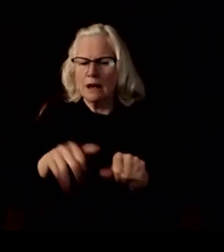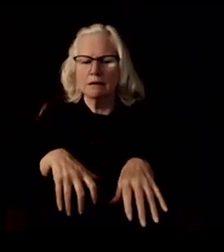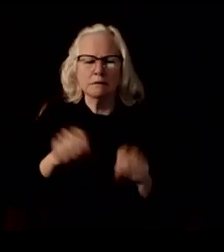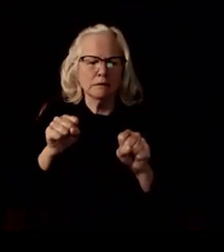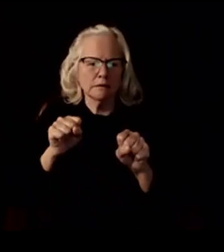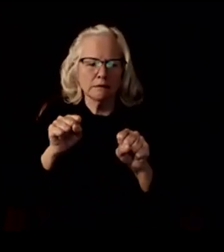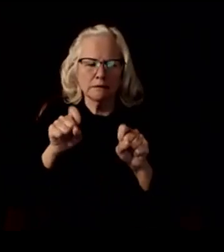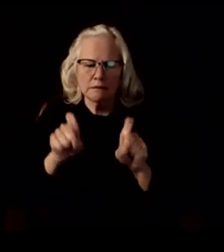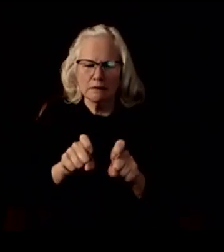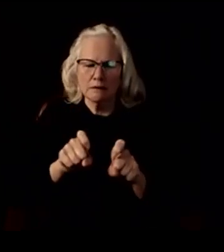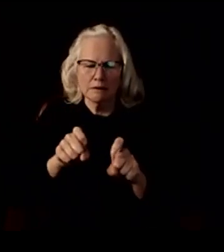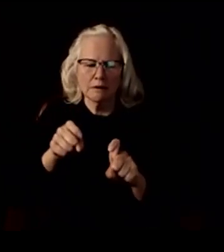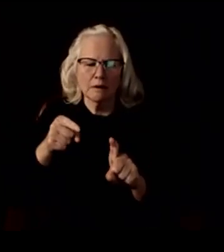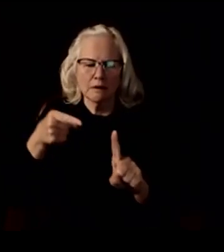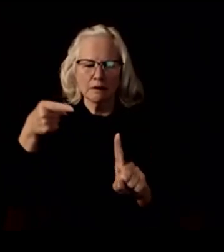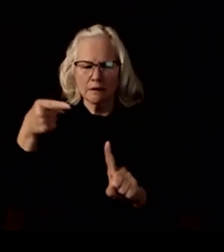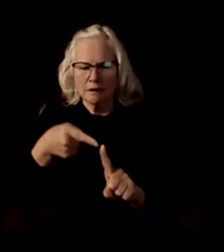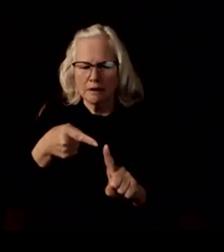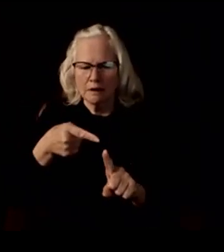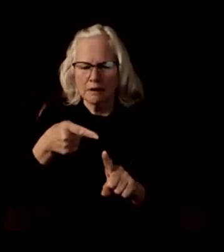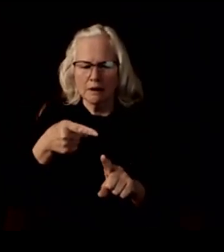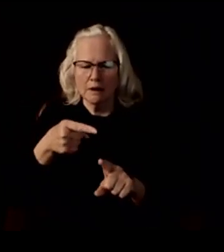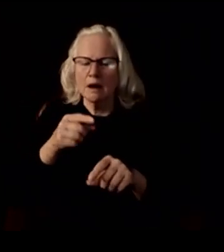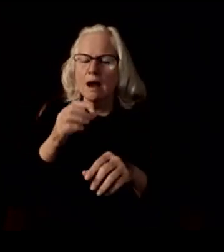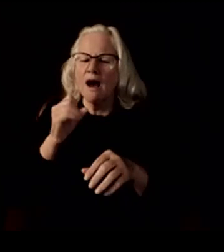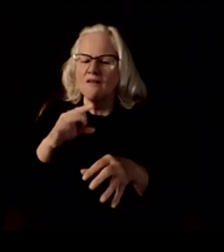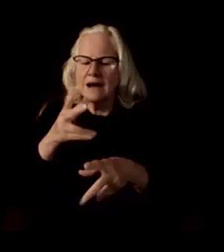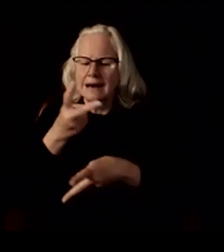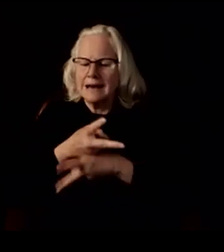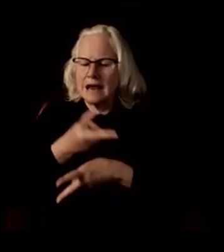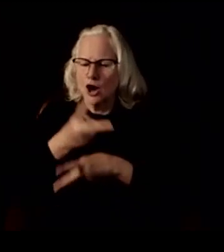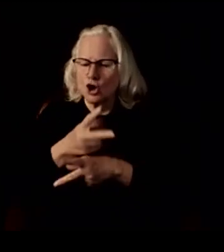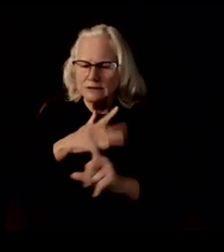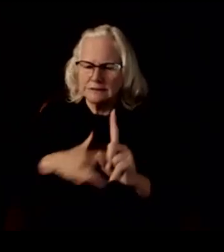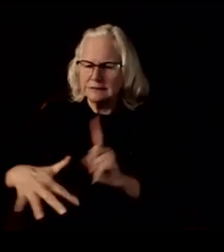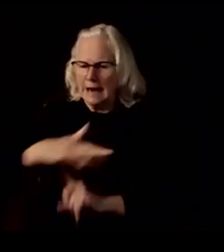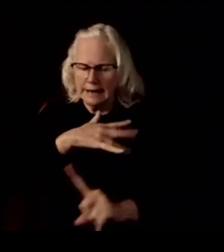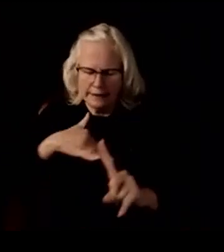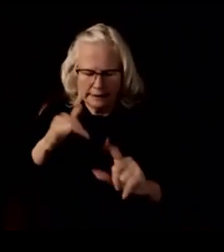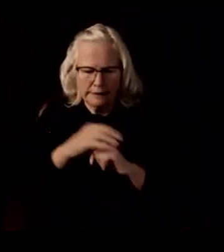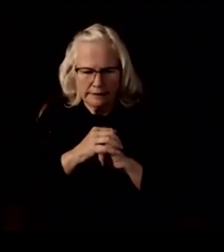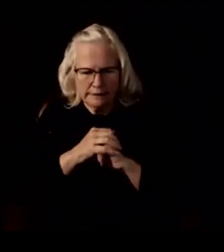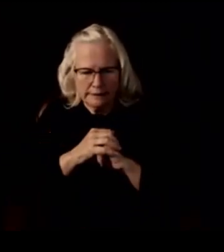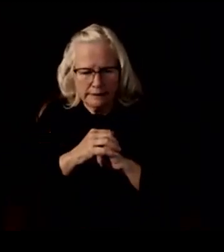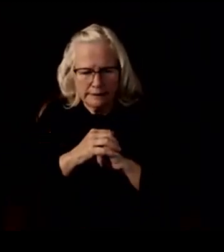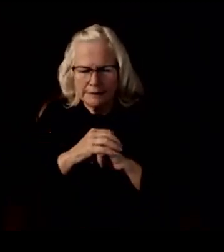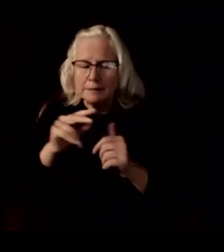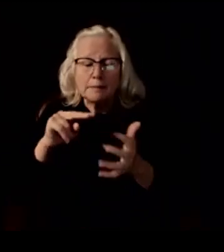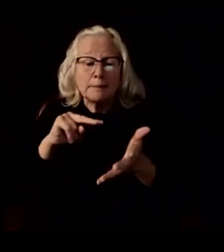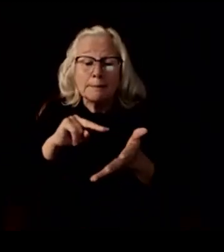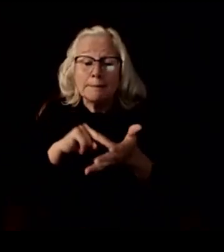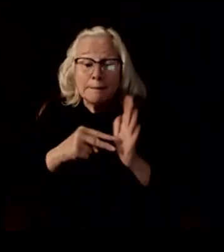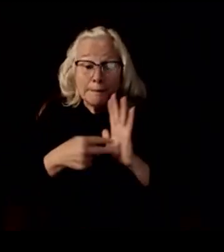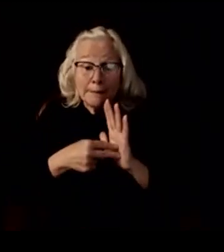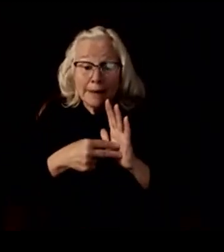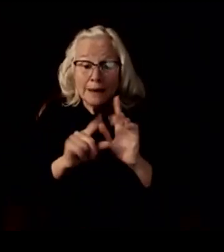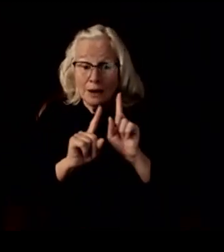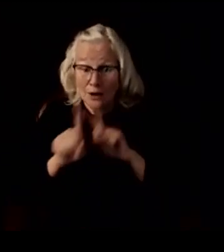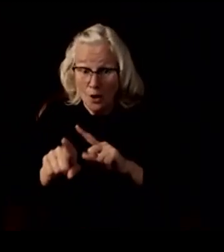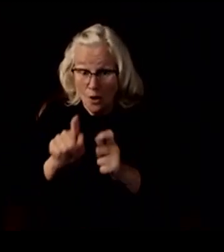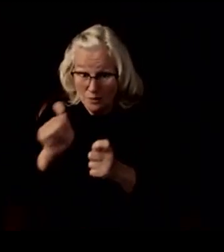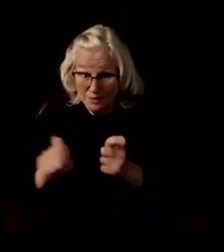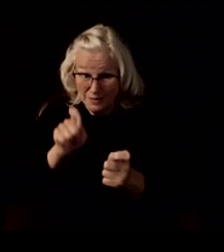other words, as you said, you don't have to go to a special lab or anything like that. The challenge for providers and for us